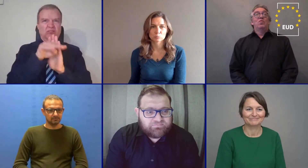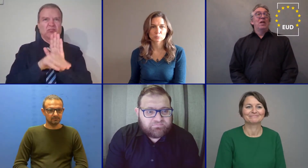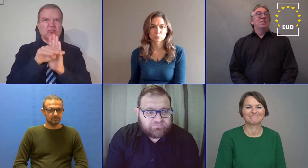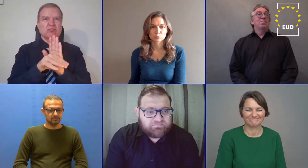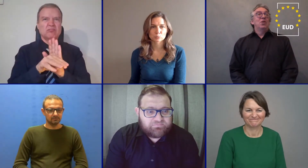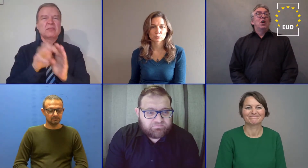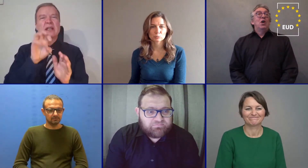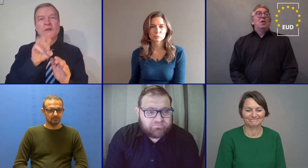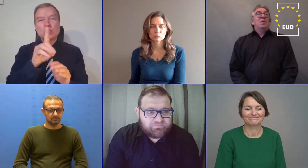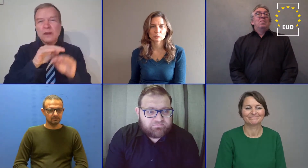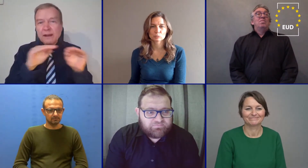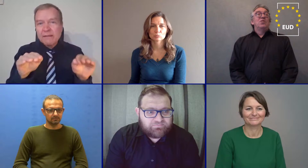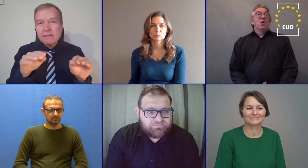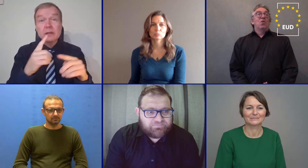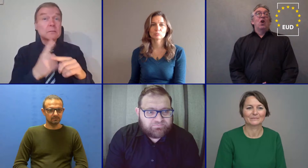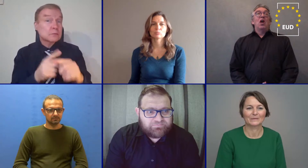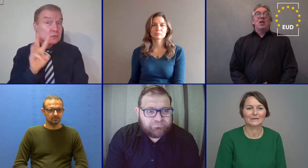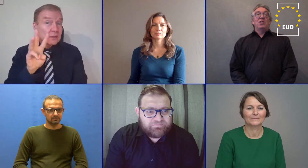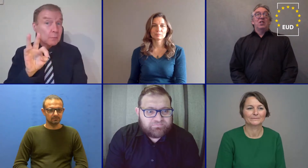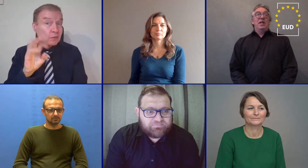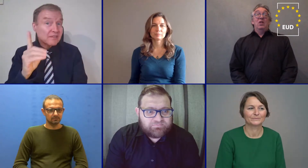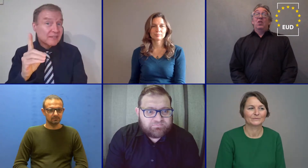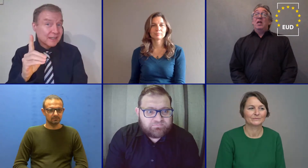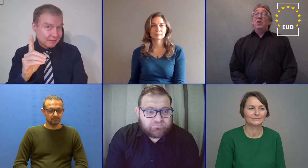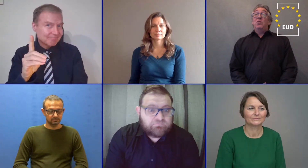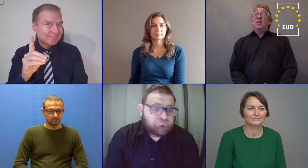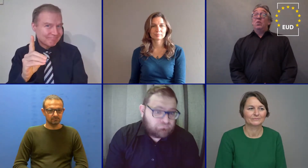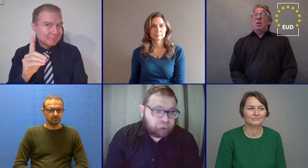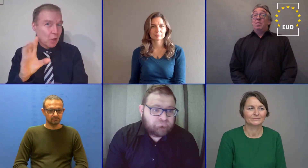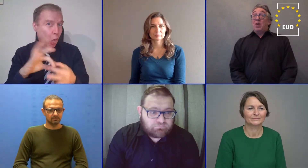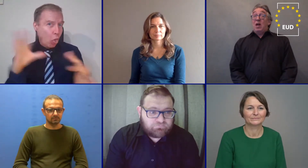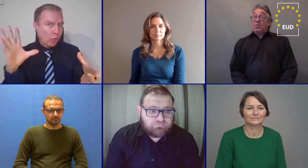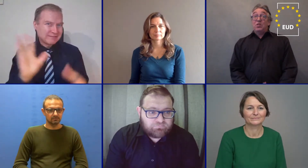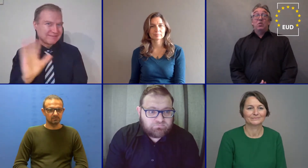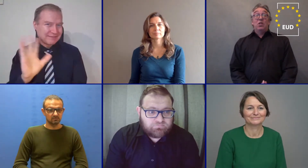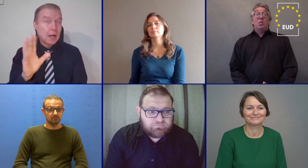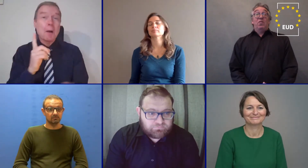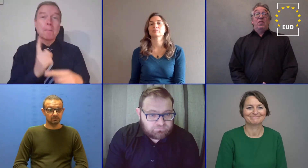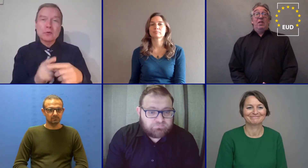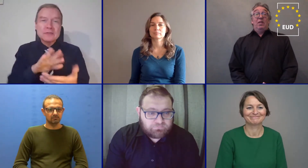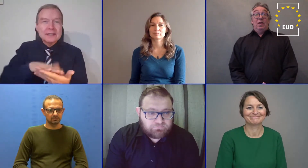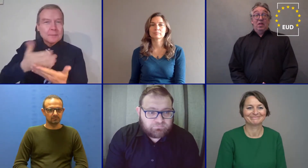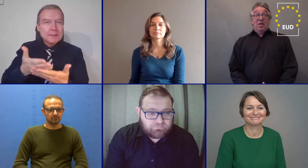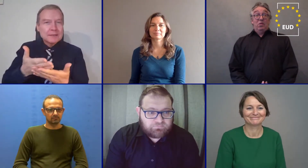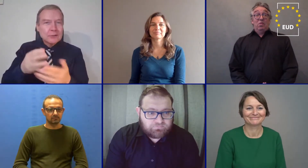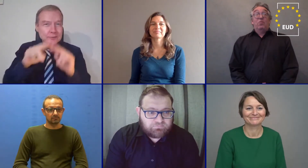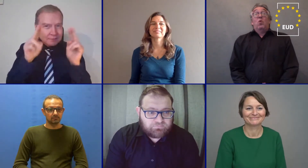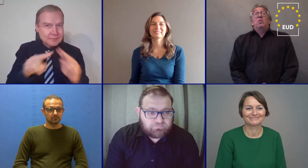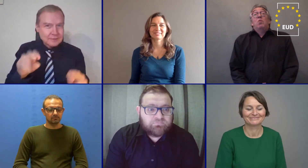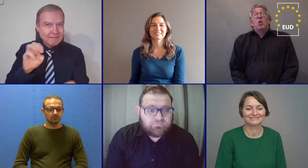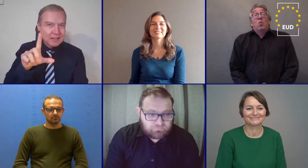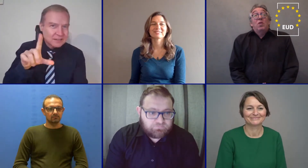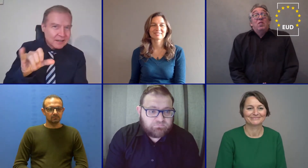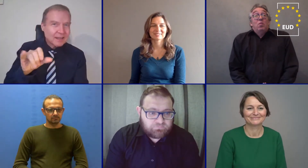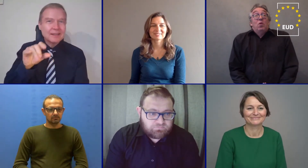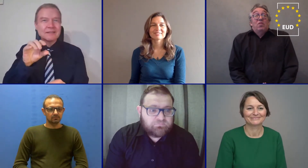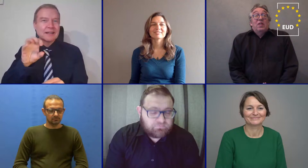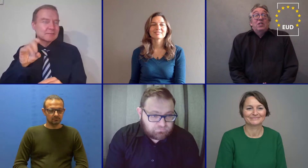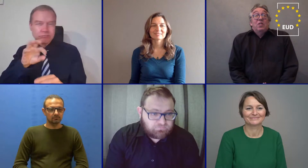Right. So guidelines are needed on the EU level and perhaps also WFD level. Of course, we work with the World Federation of the